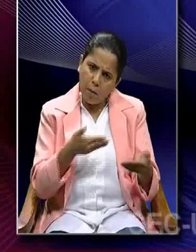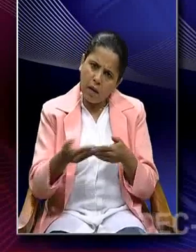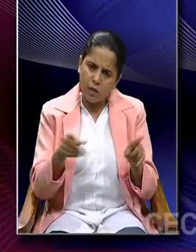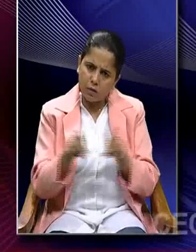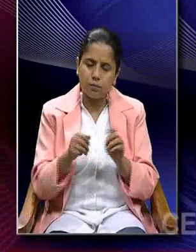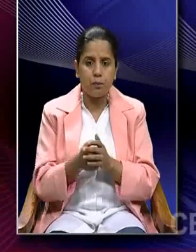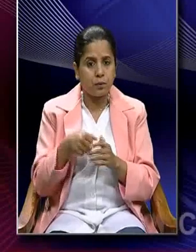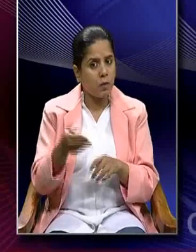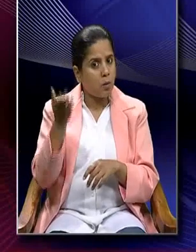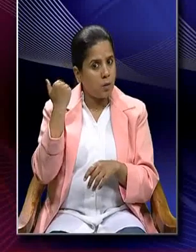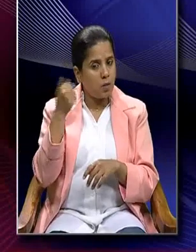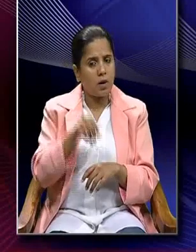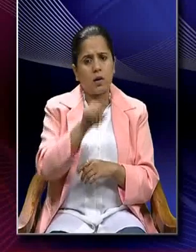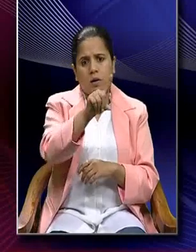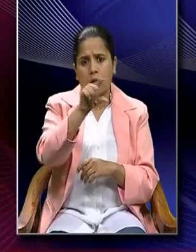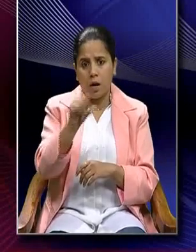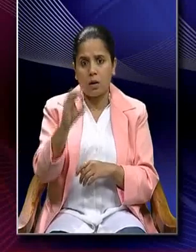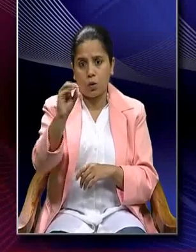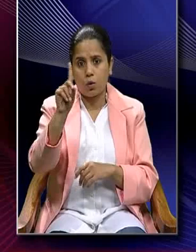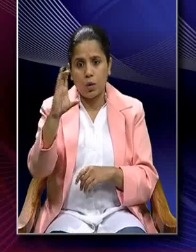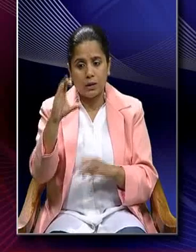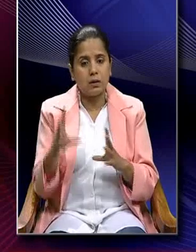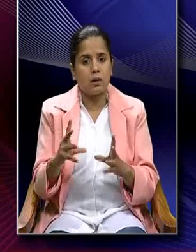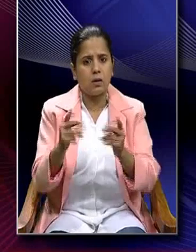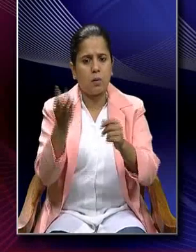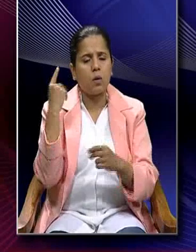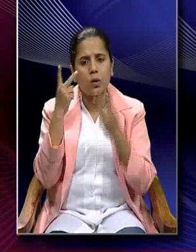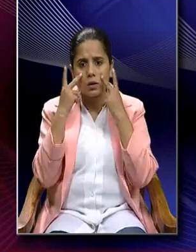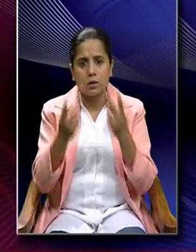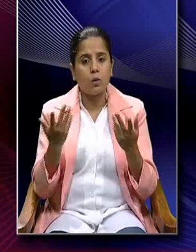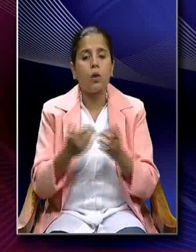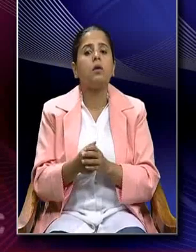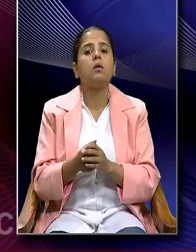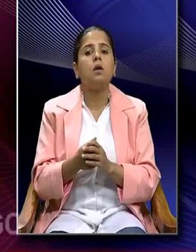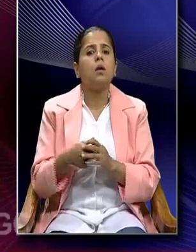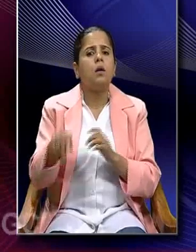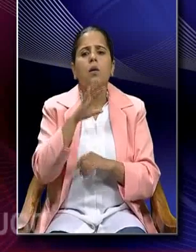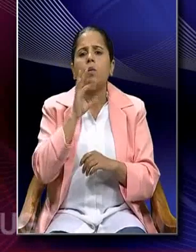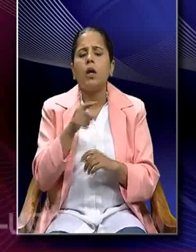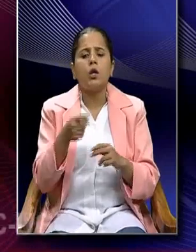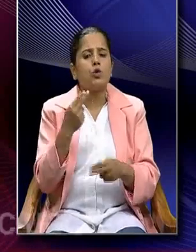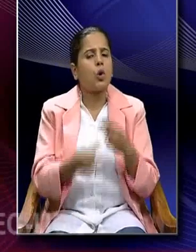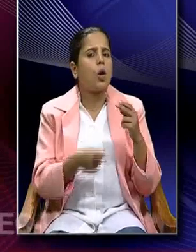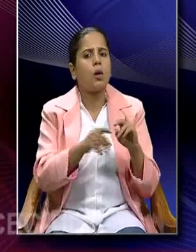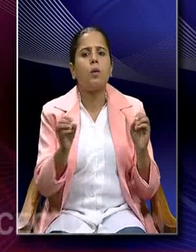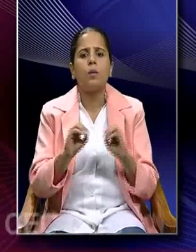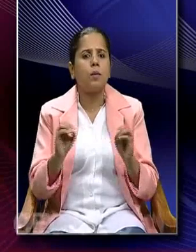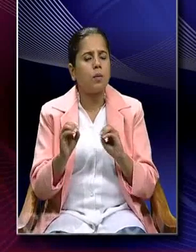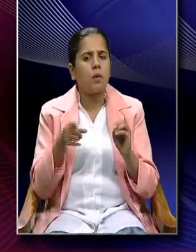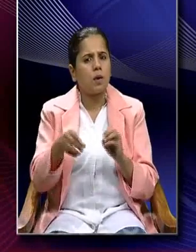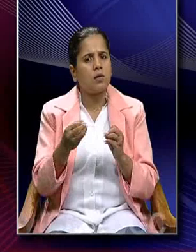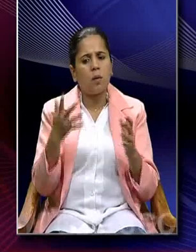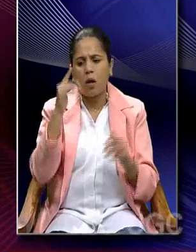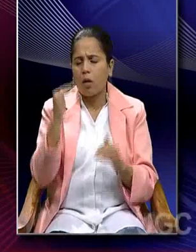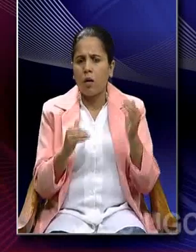data, 1901 census for instance, notices that that was not the story. It was